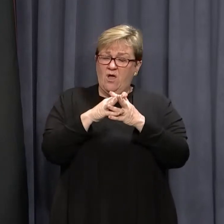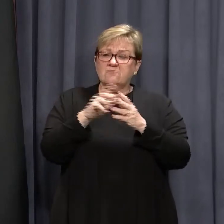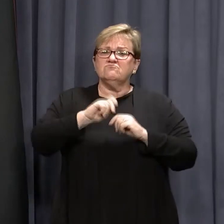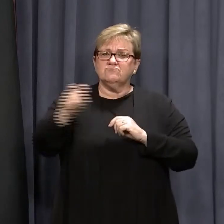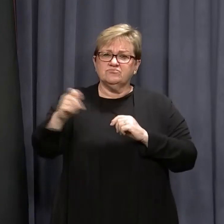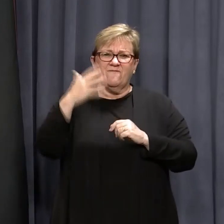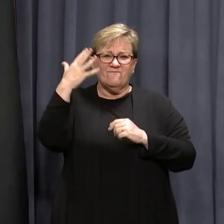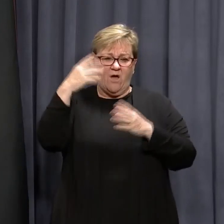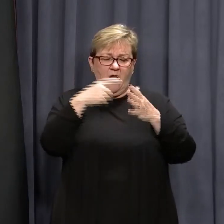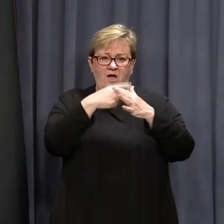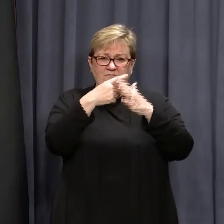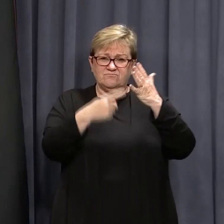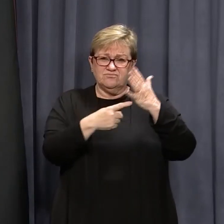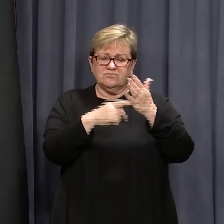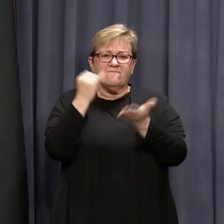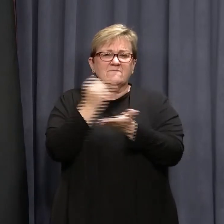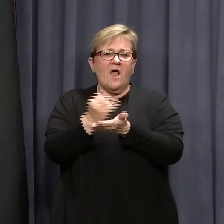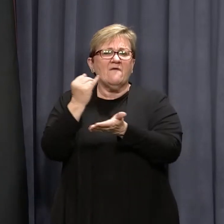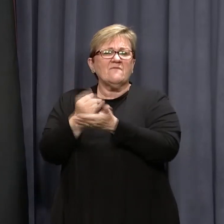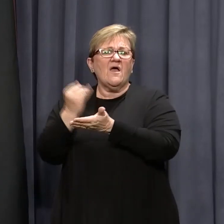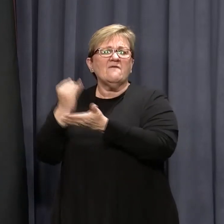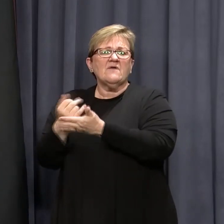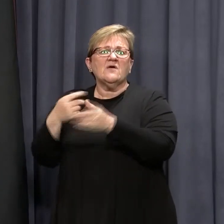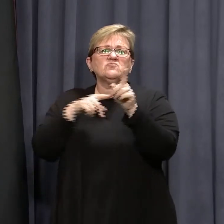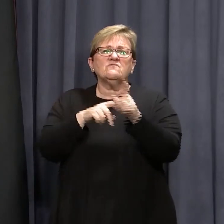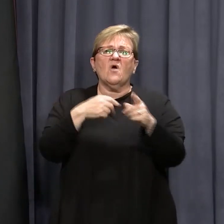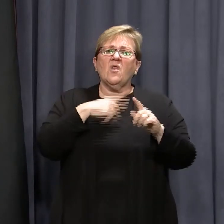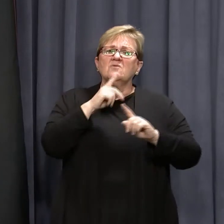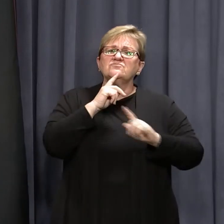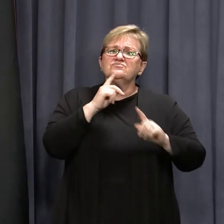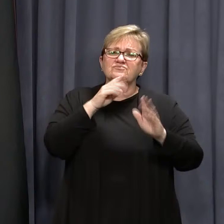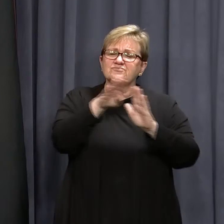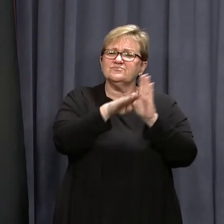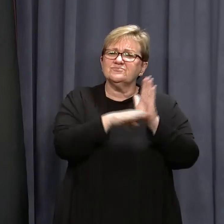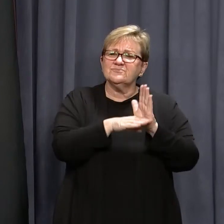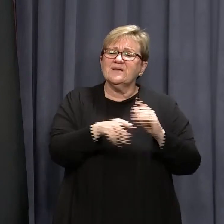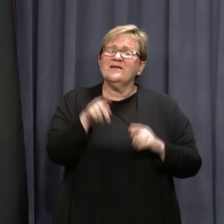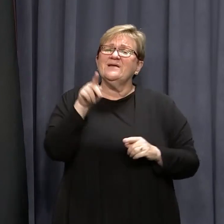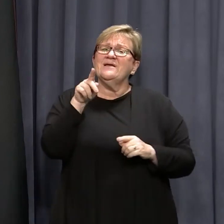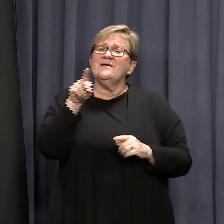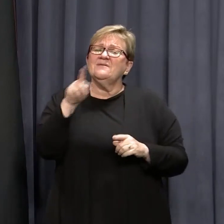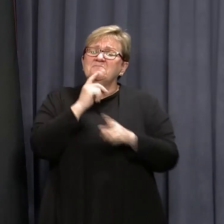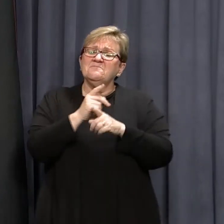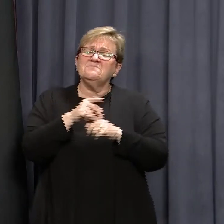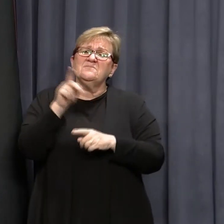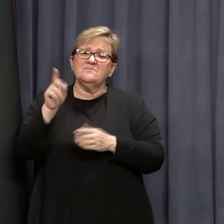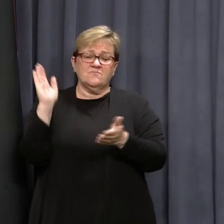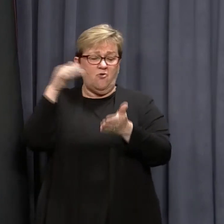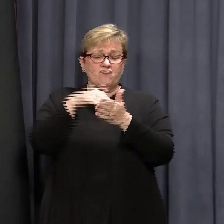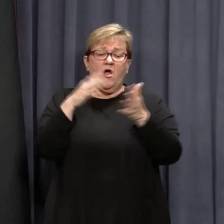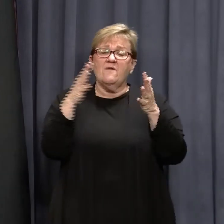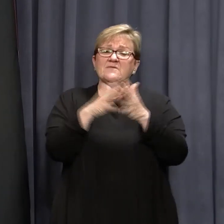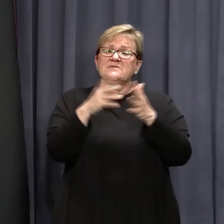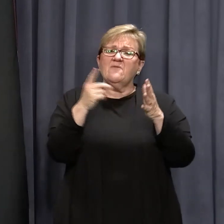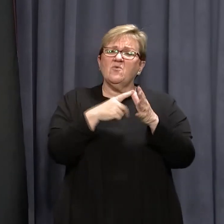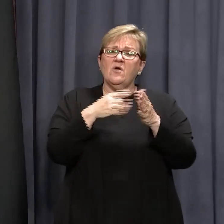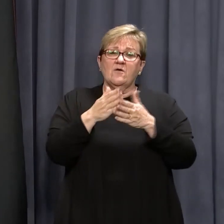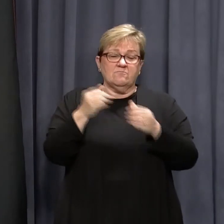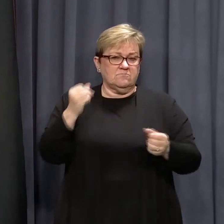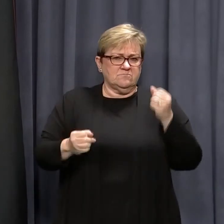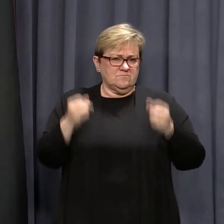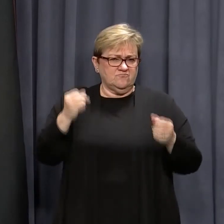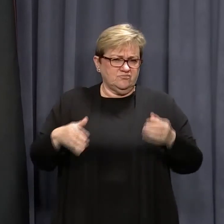with 5 counts of failing to comply with a direction. We allege that he arrived in WA via